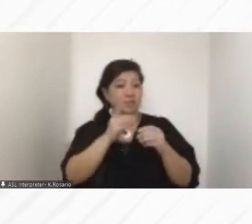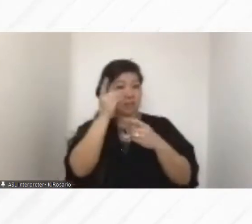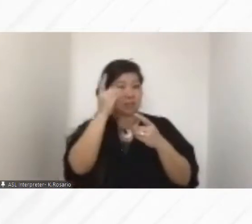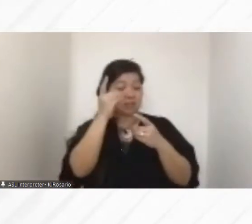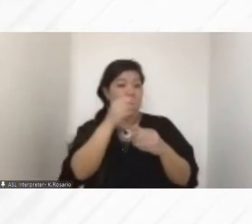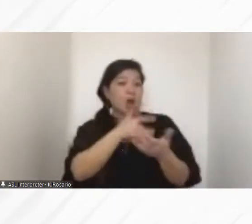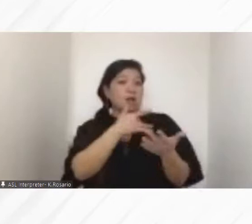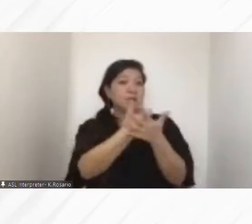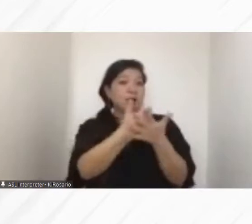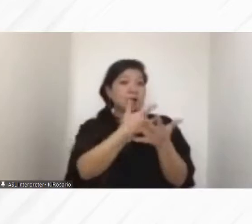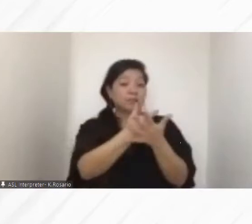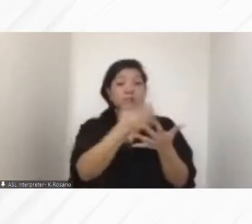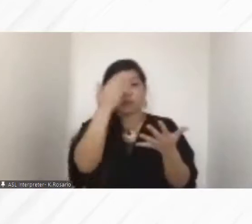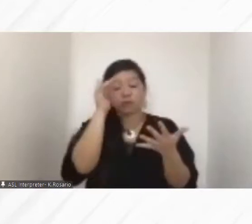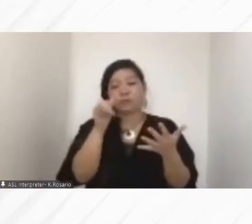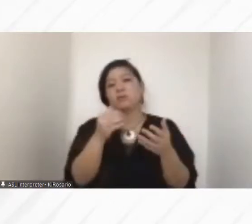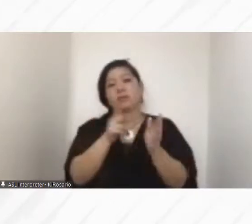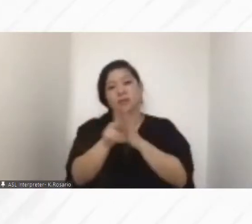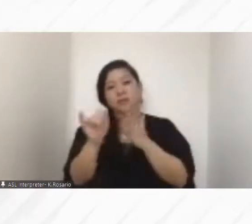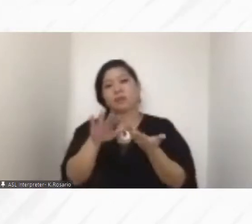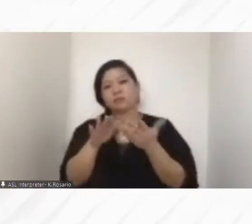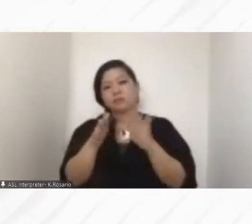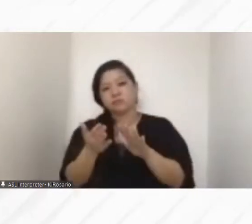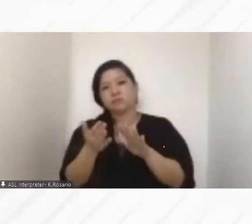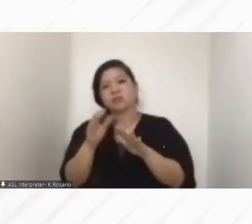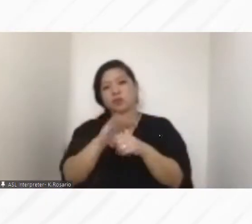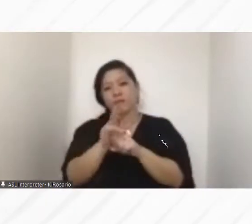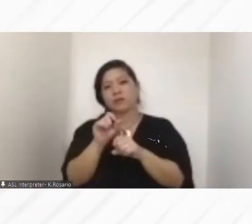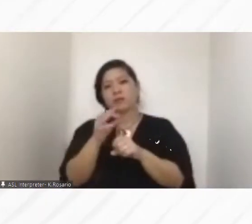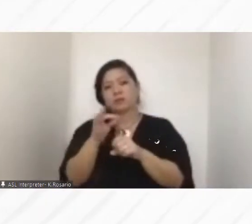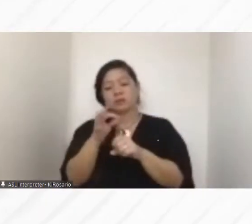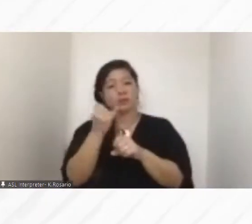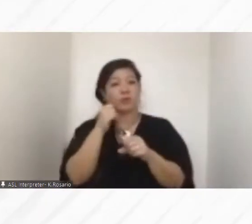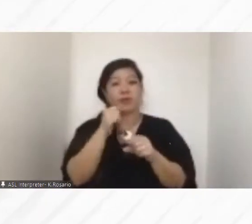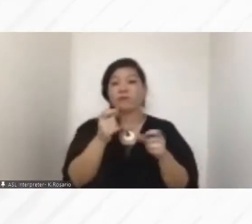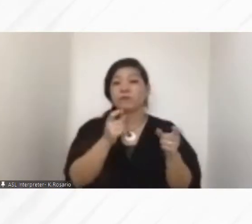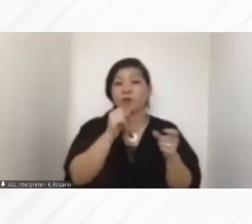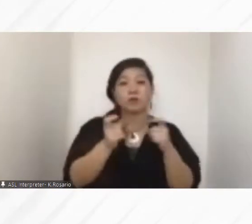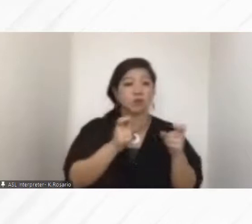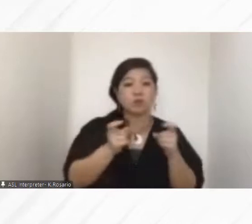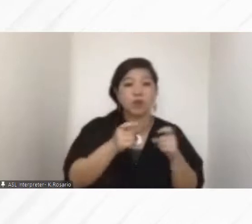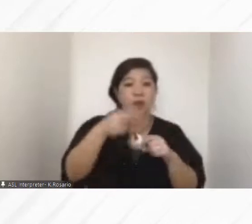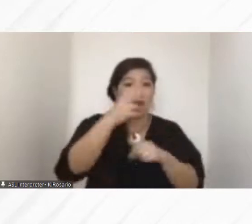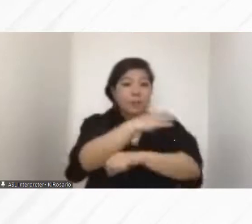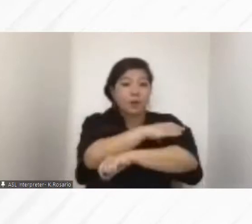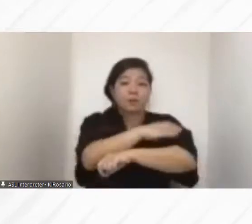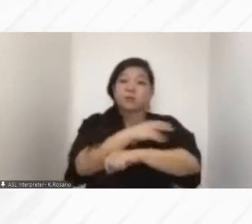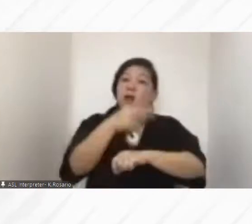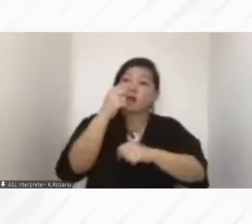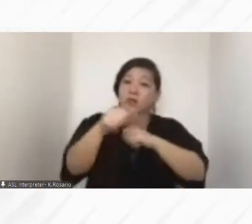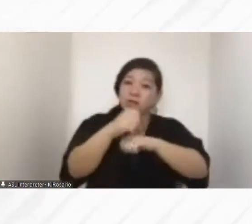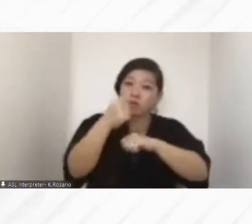far than COVID-19. And guess what? If you have uncontrolled high blood pressure, it will also put you at higher risk for